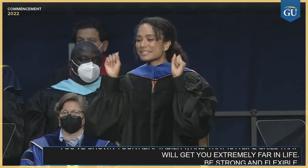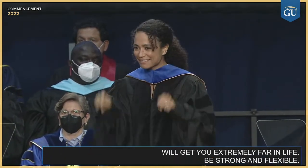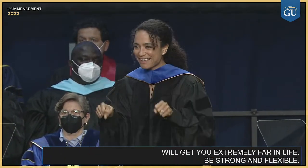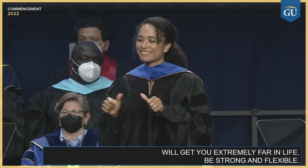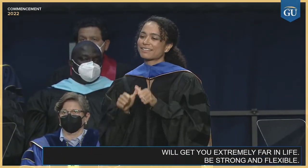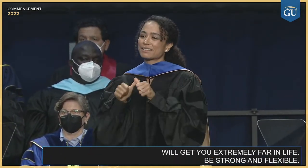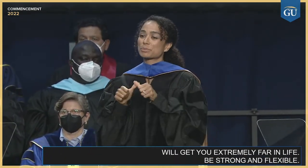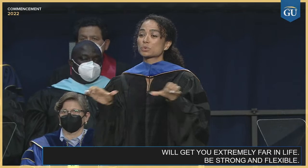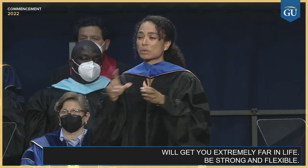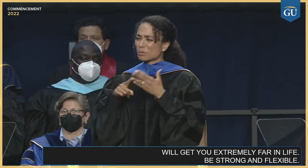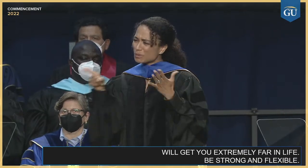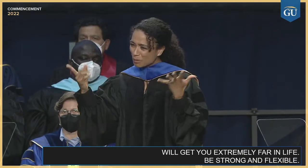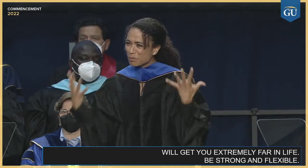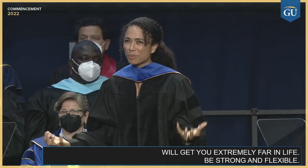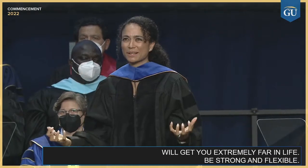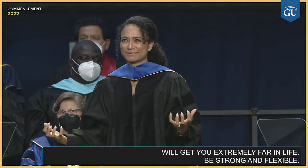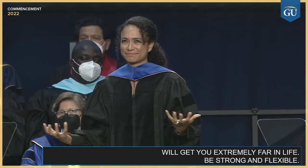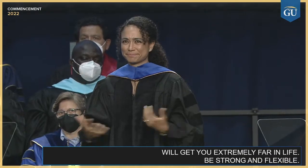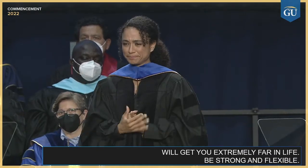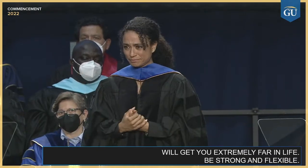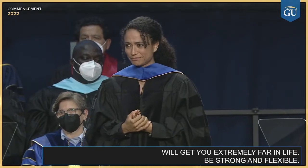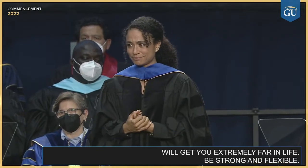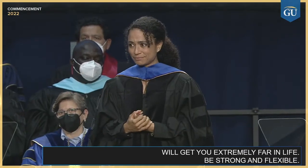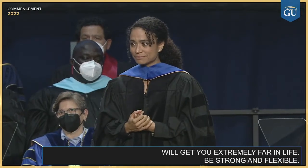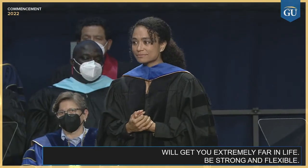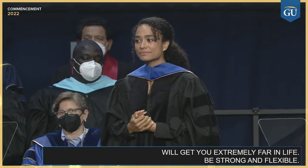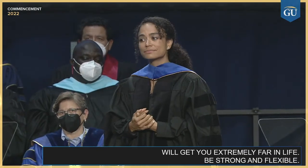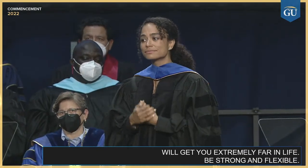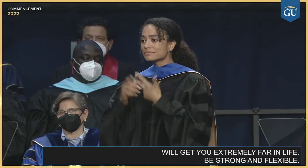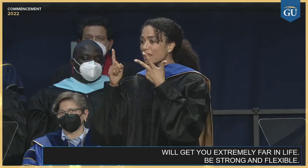Make changes so that you can continue doing what you want.